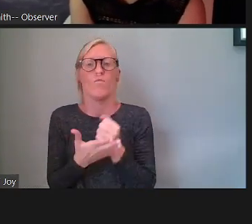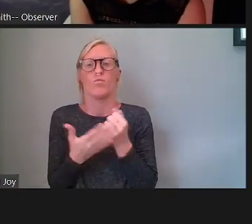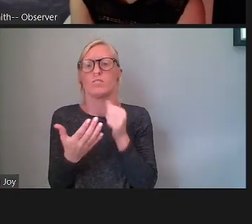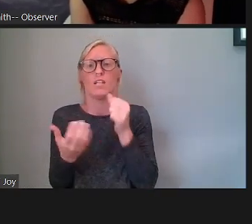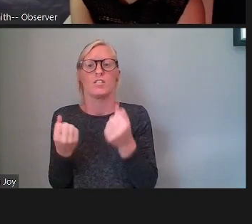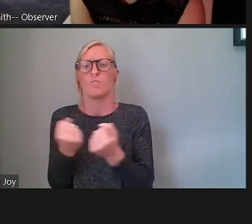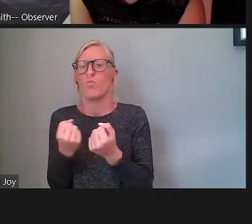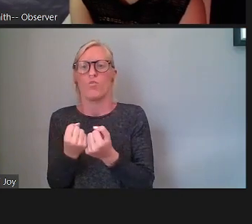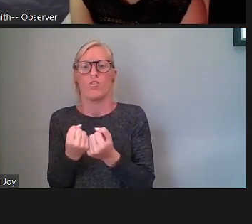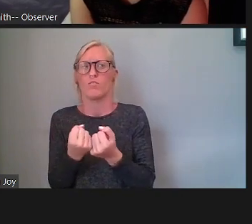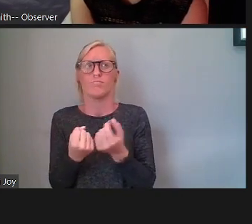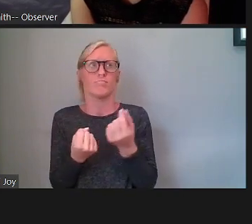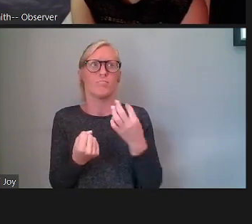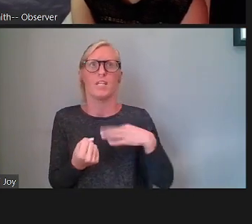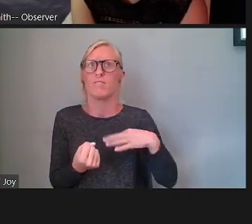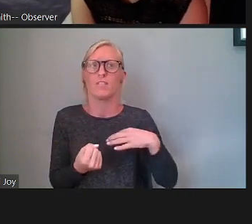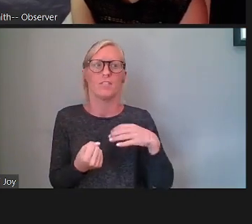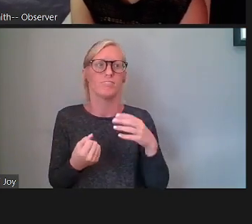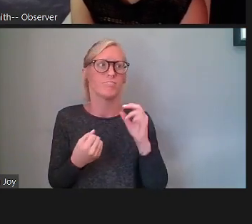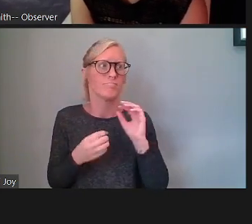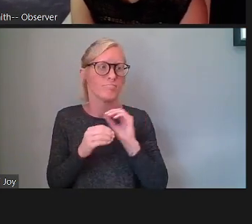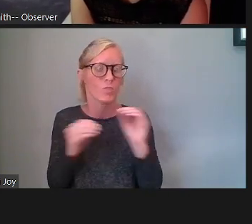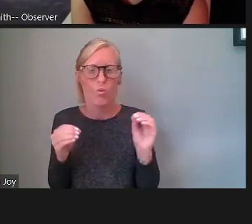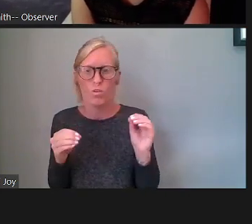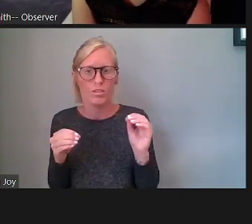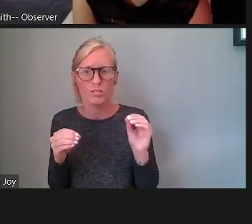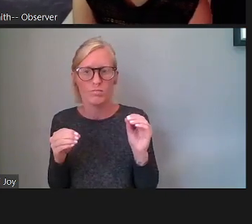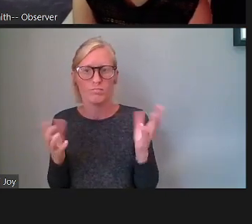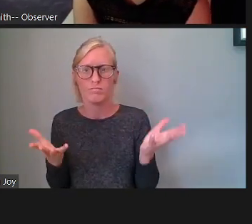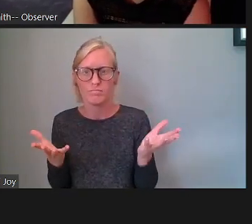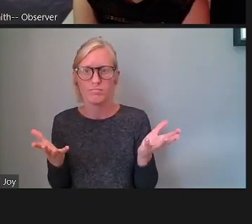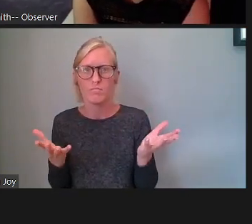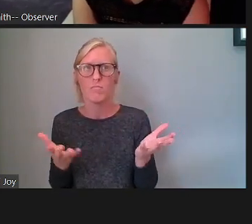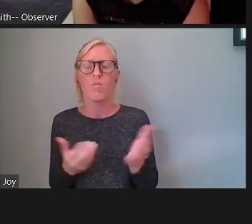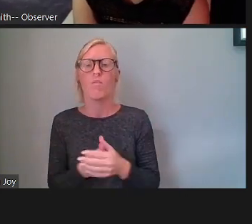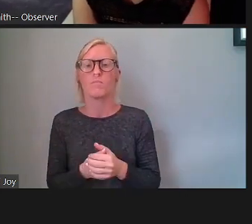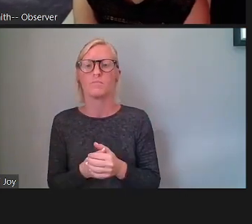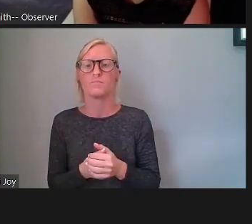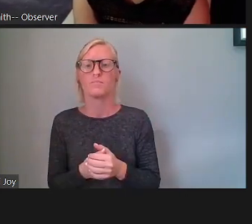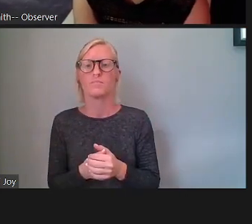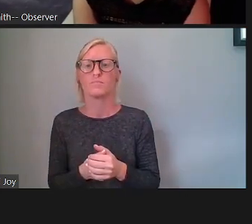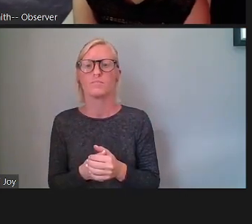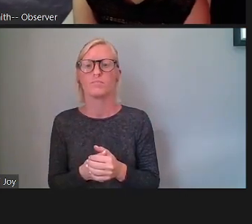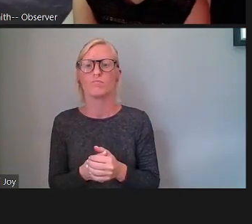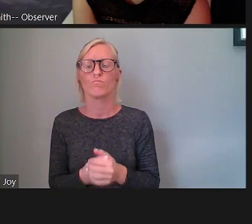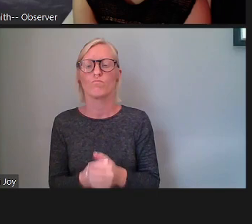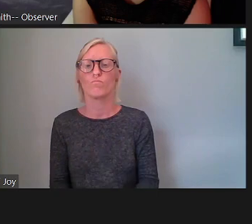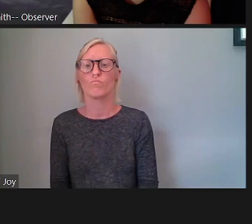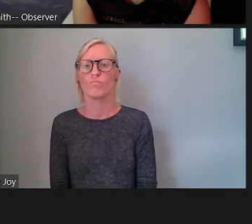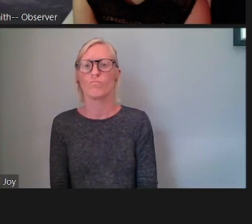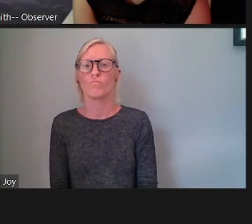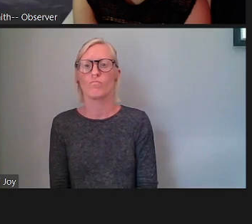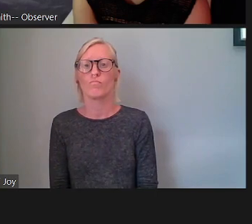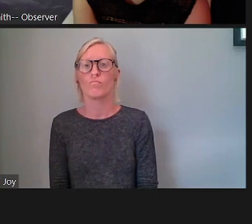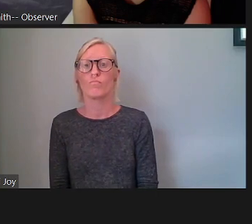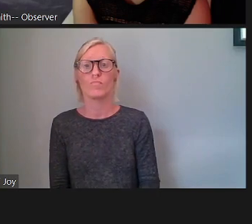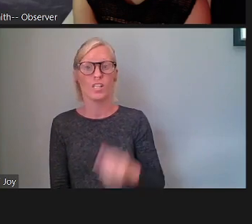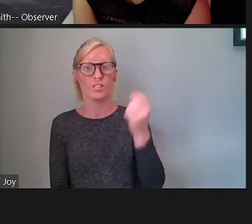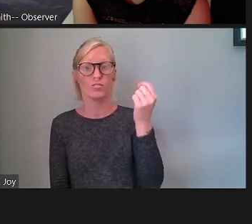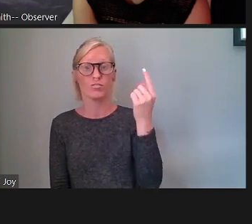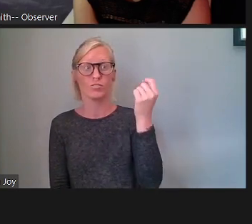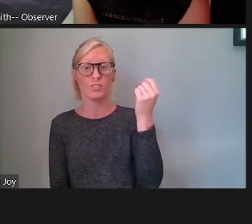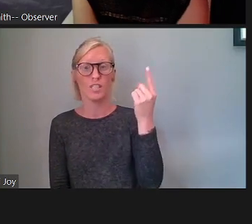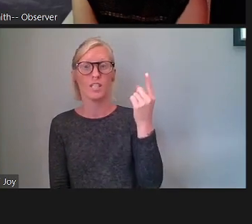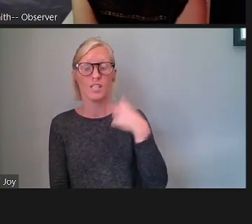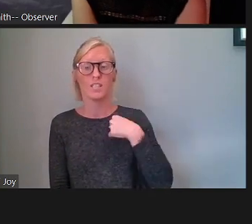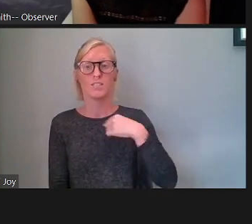for the benefit of our communities, it's something that it makes sense in the context